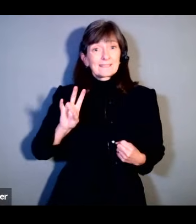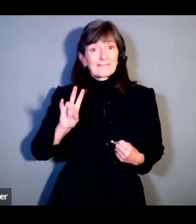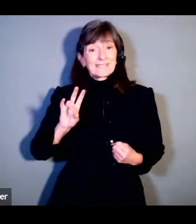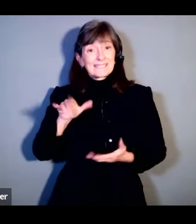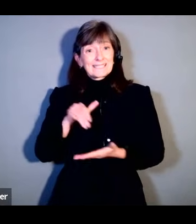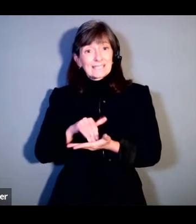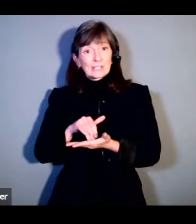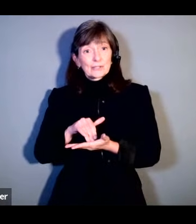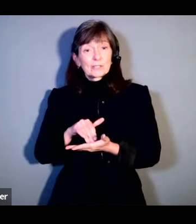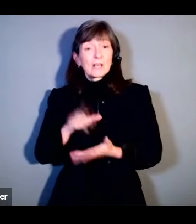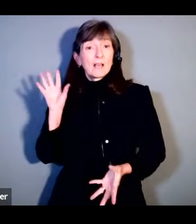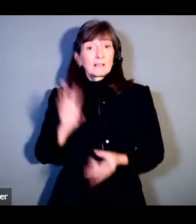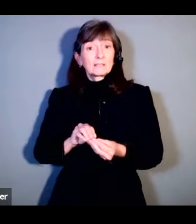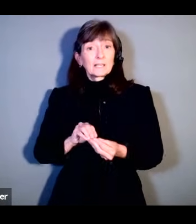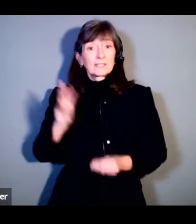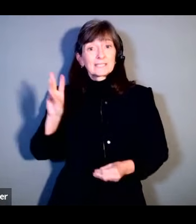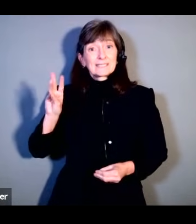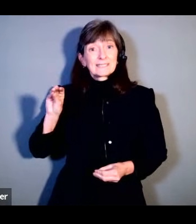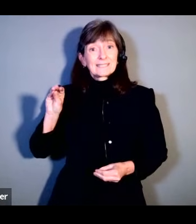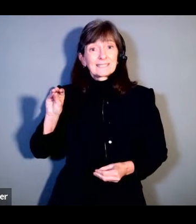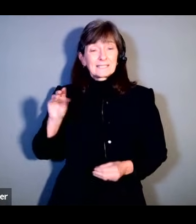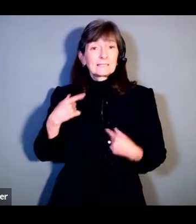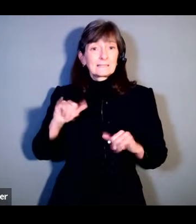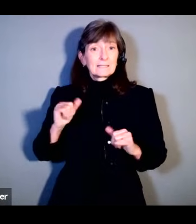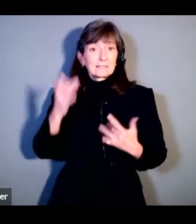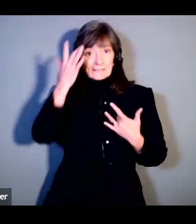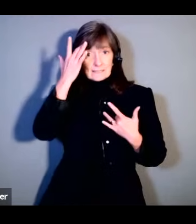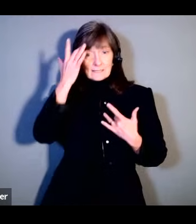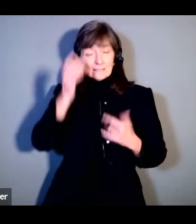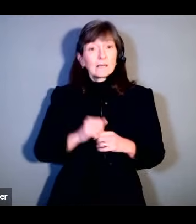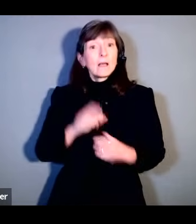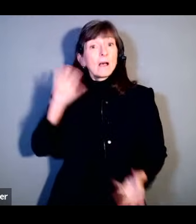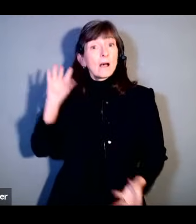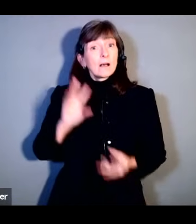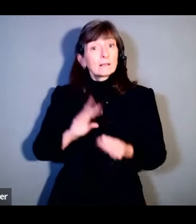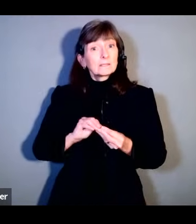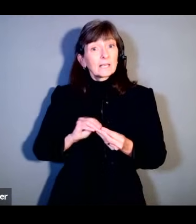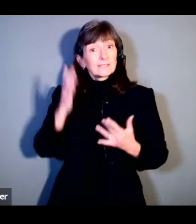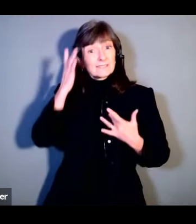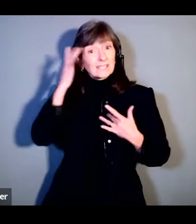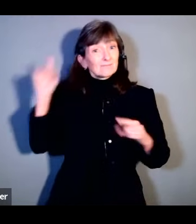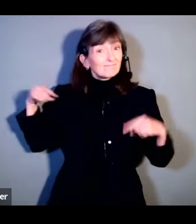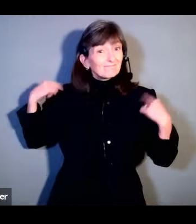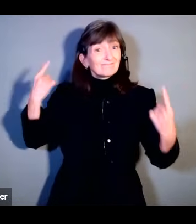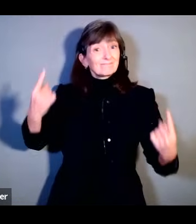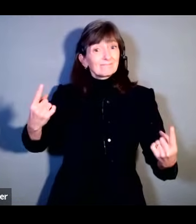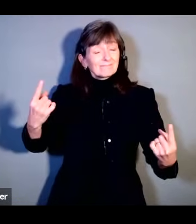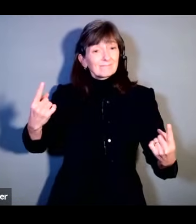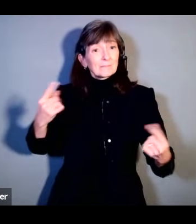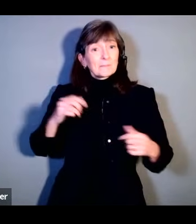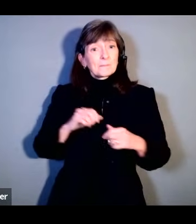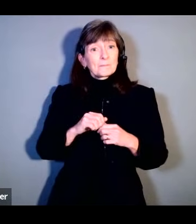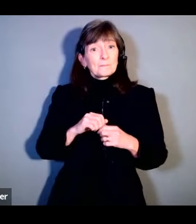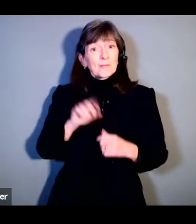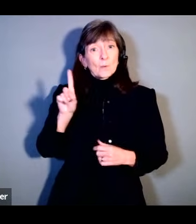us with 60 active cases in the province. And the total number of cases for our province is now at